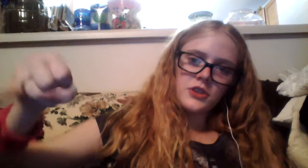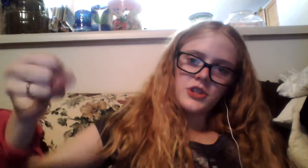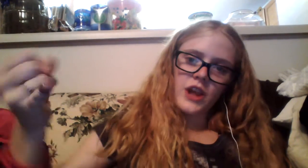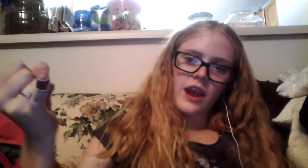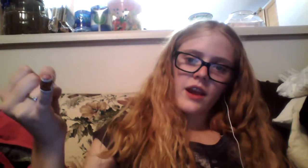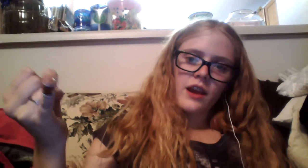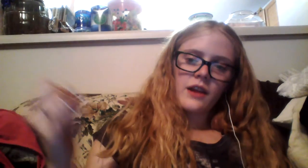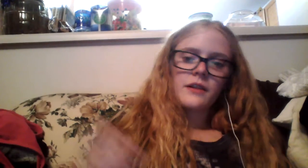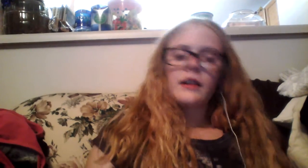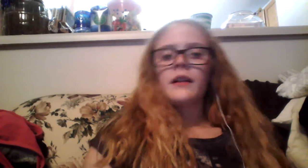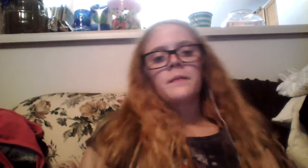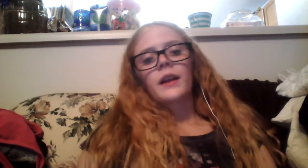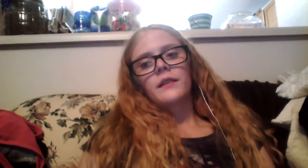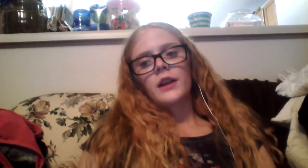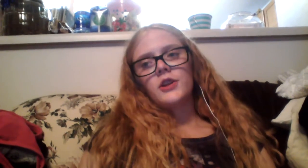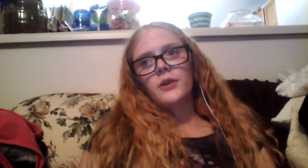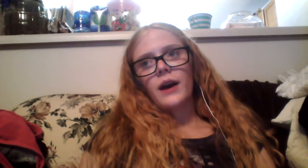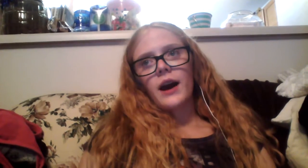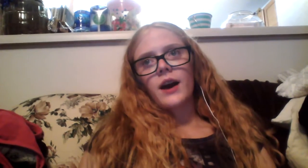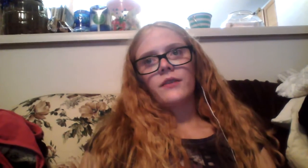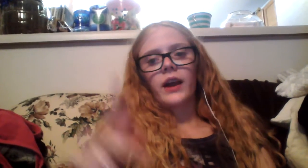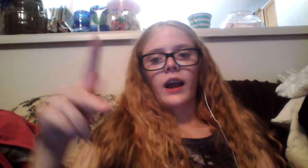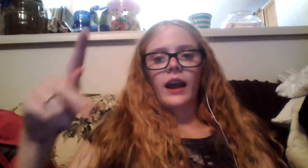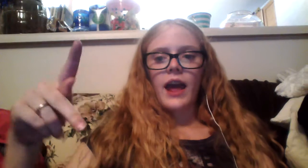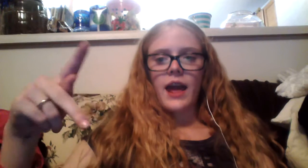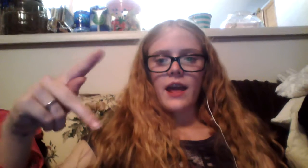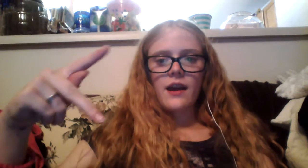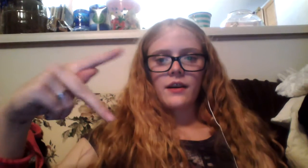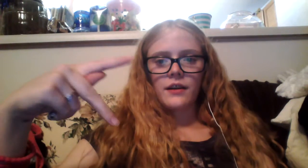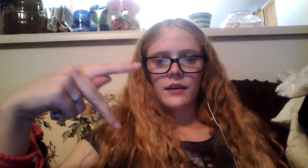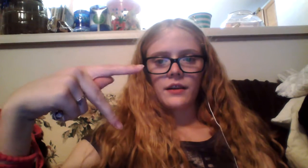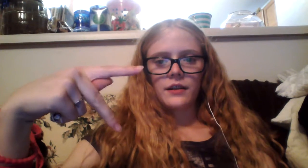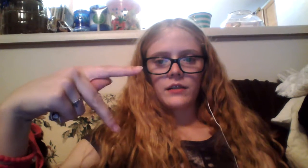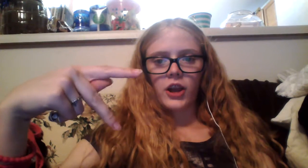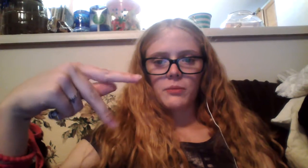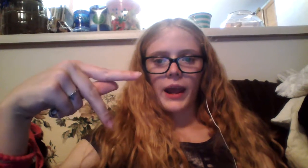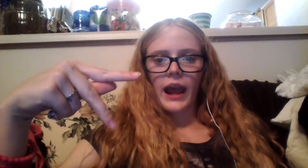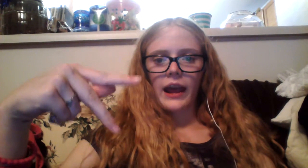J. And then you have K, like you're making a K,